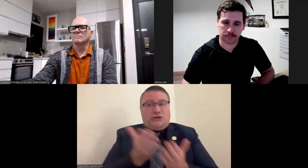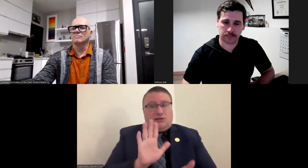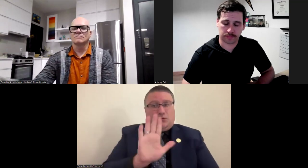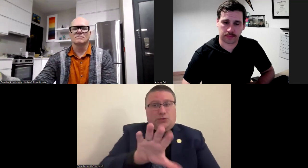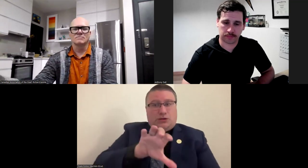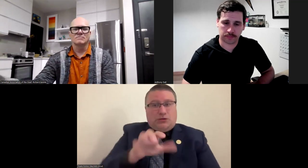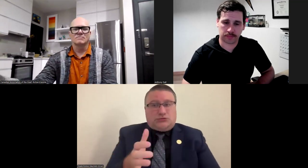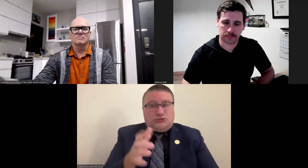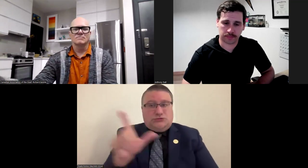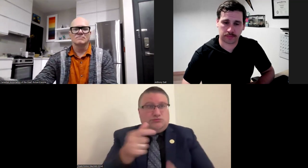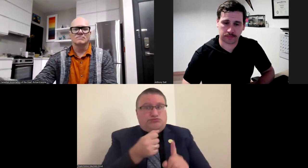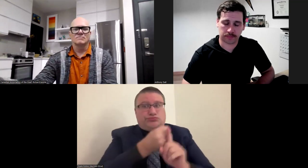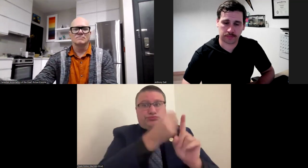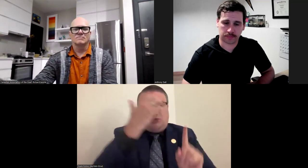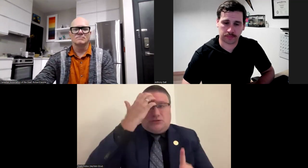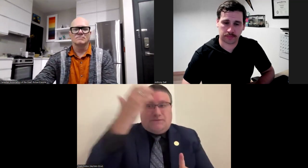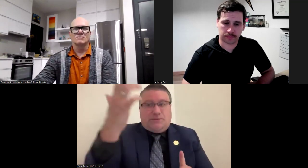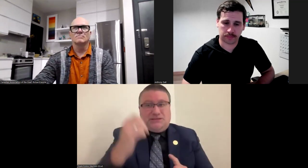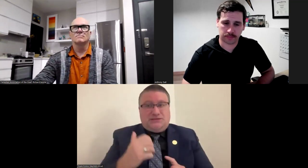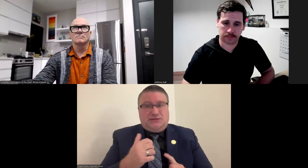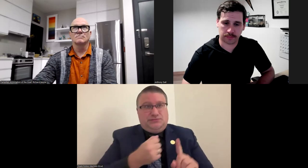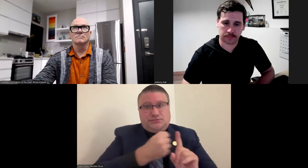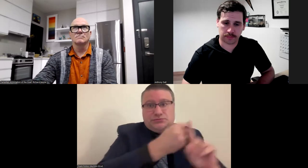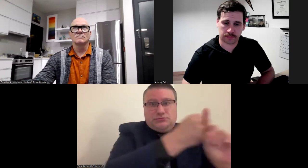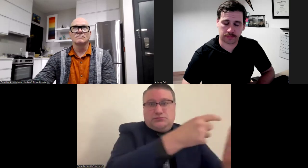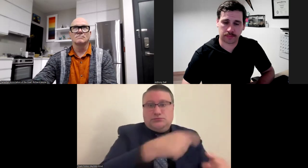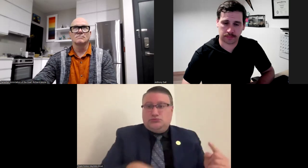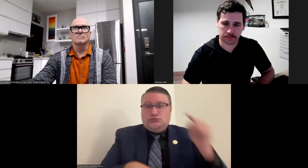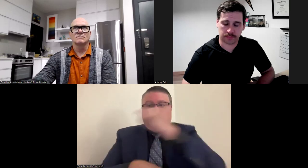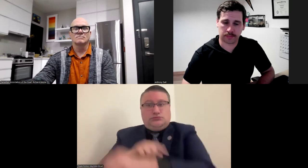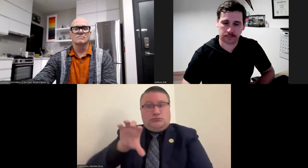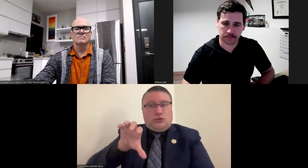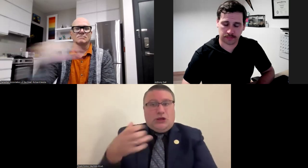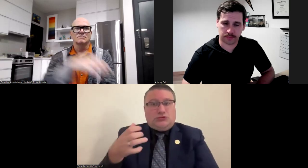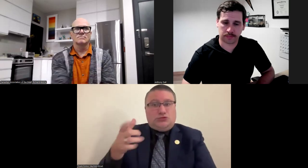in the future, and you could bring that back to your country, use that to advocate to government.